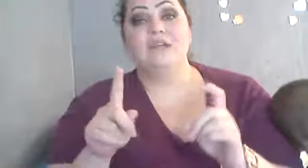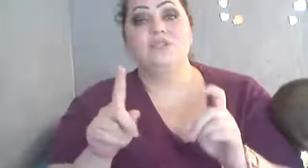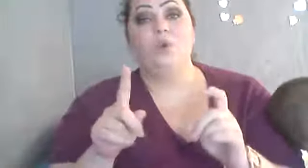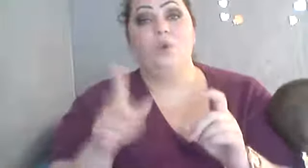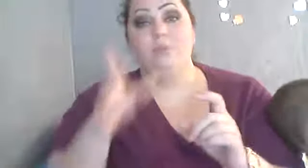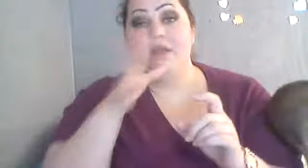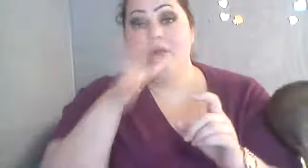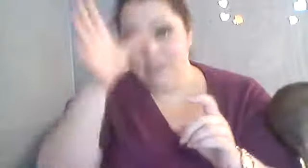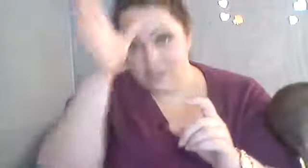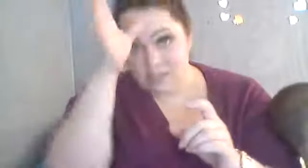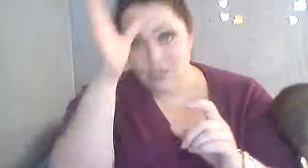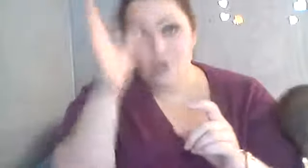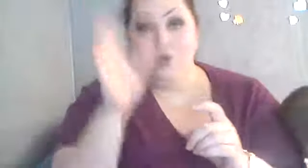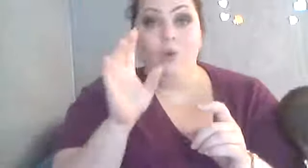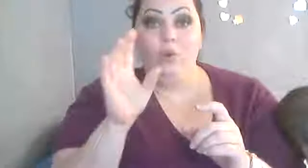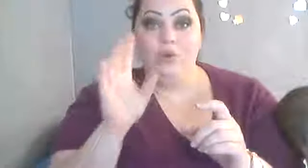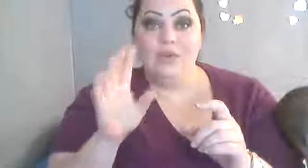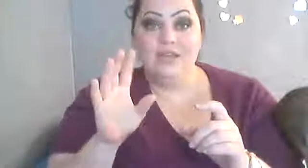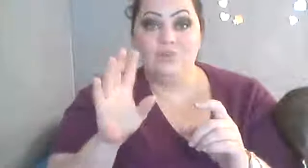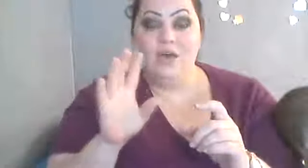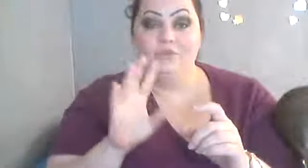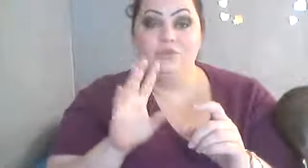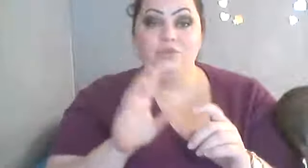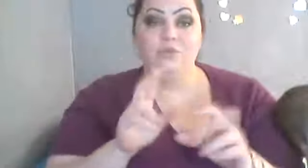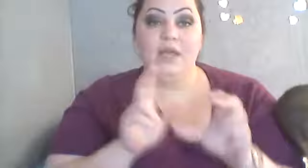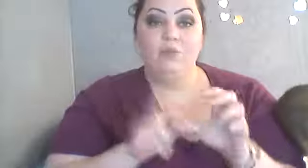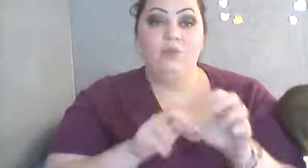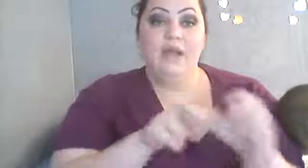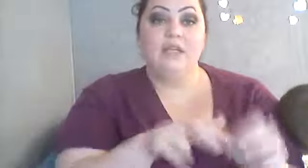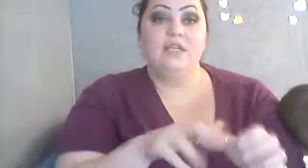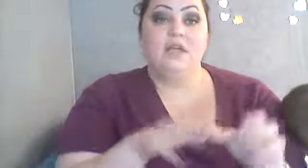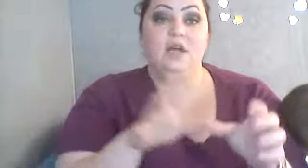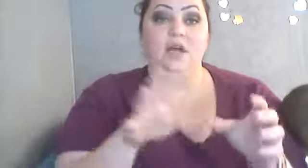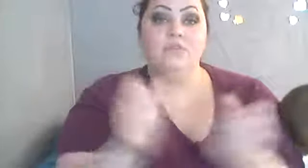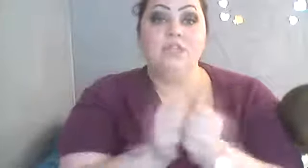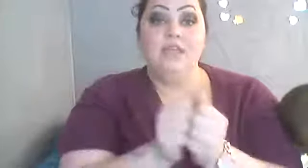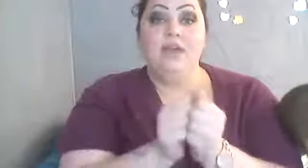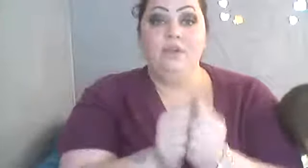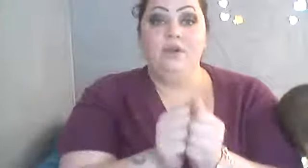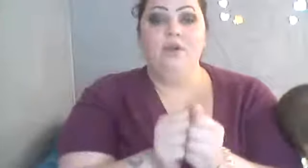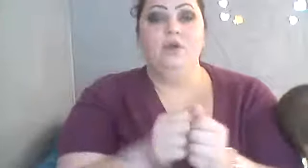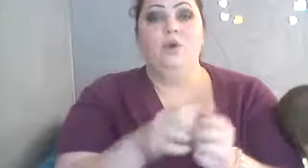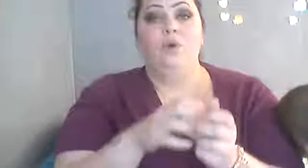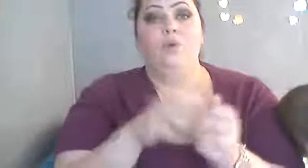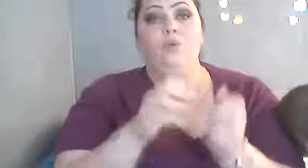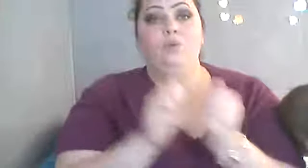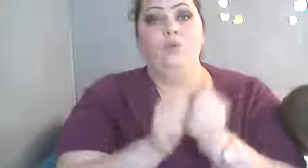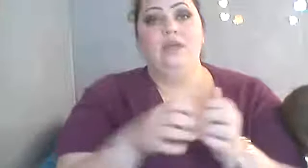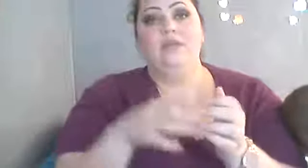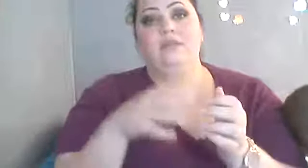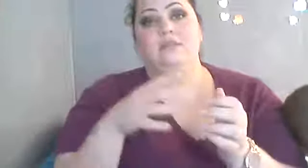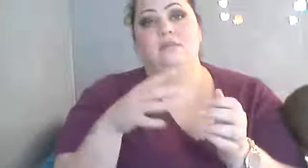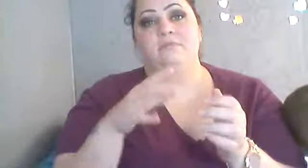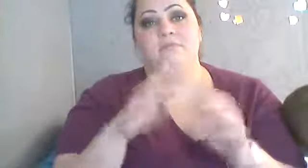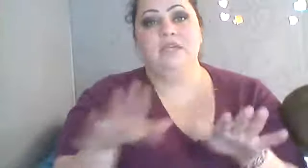ask your parents, or you guys will have to like ride together with kids